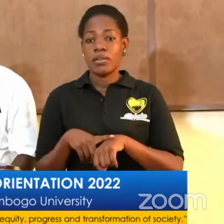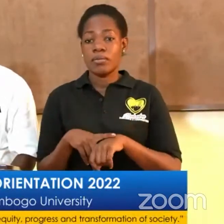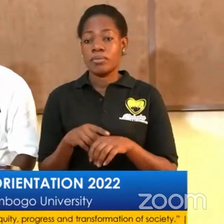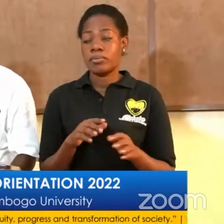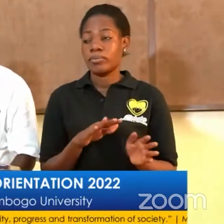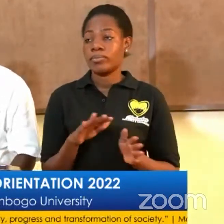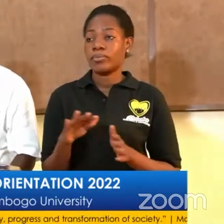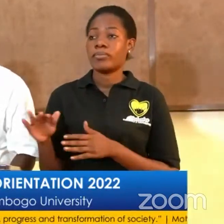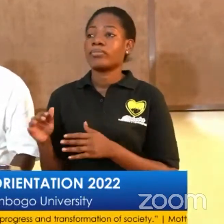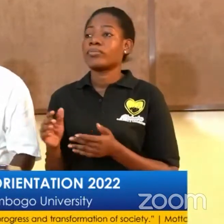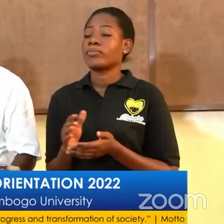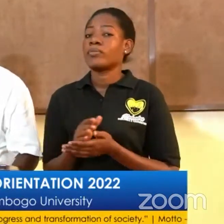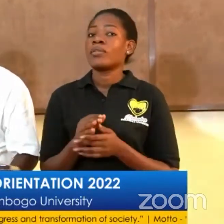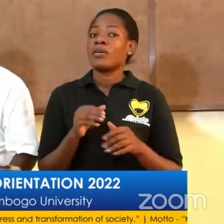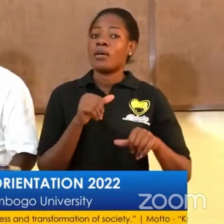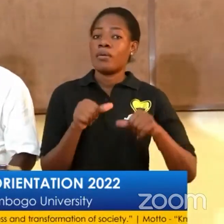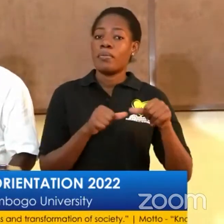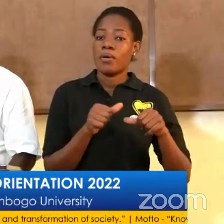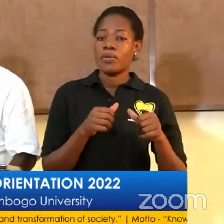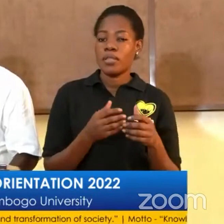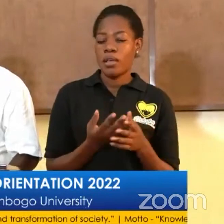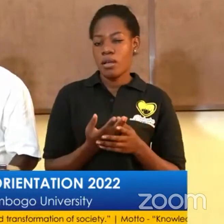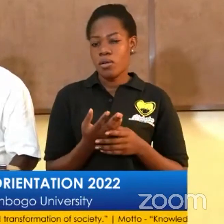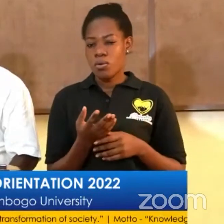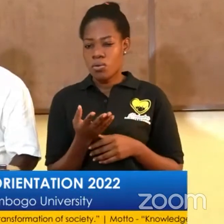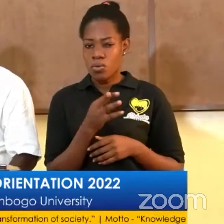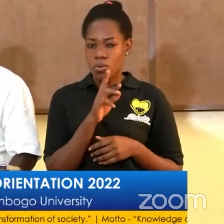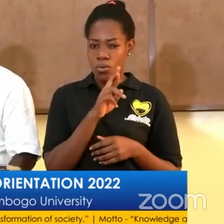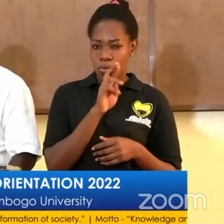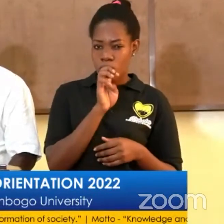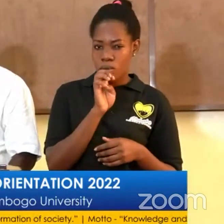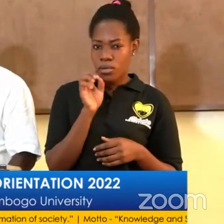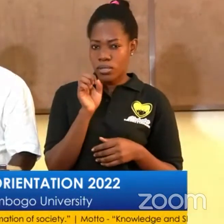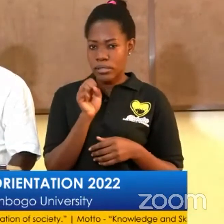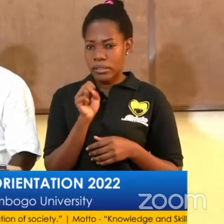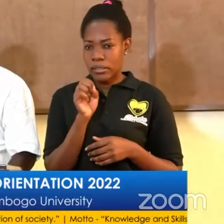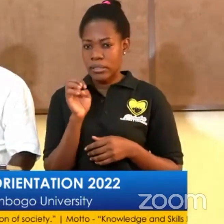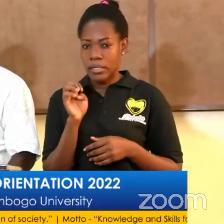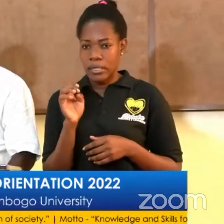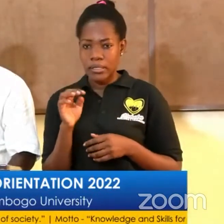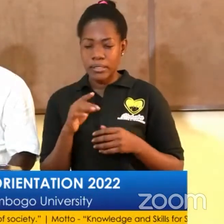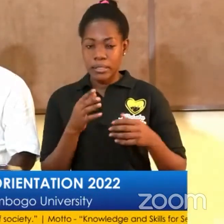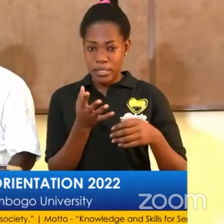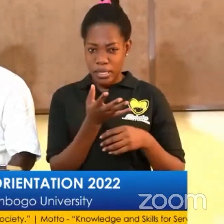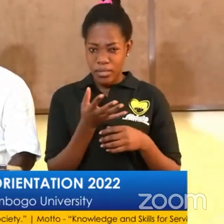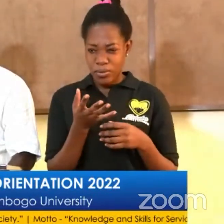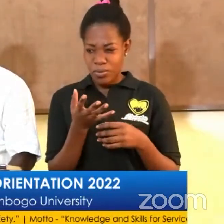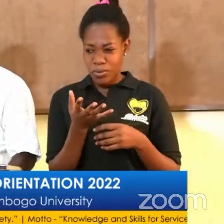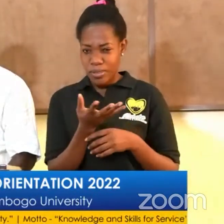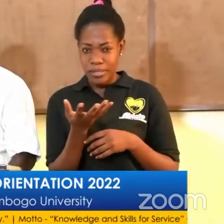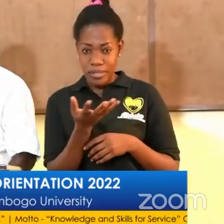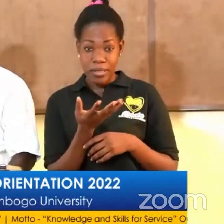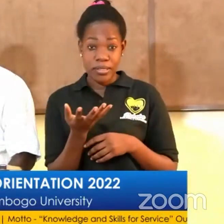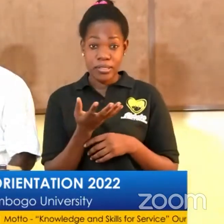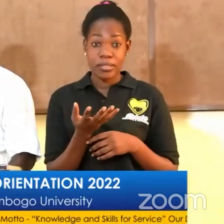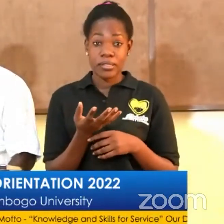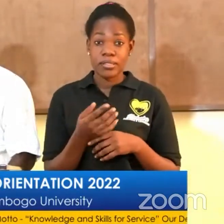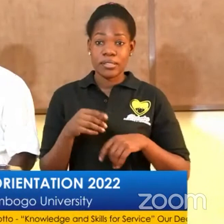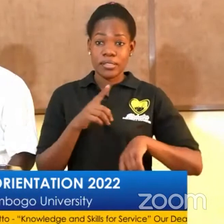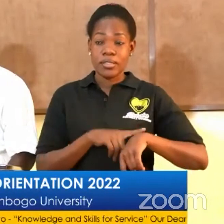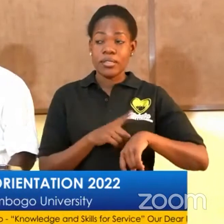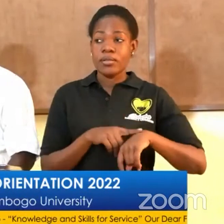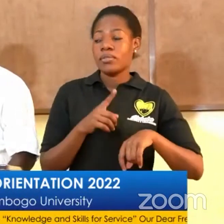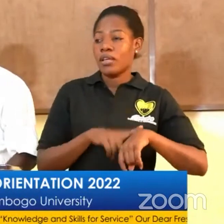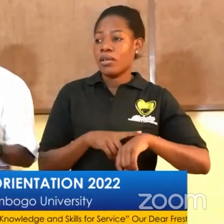During the recess period, what do I mean by recess period? When your semester, you break off your